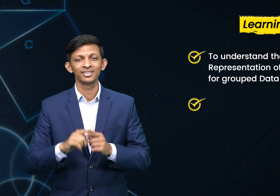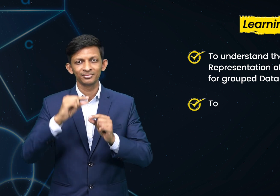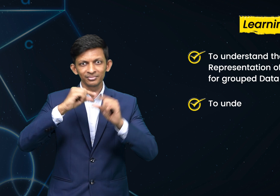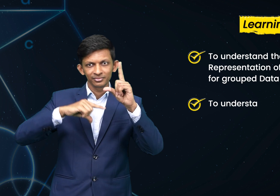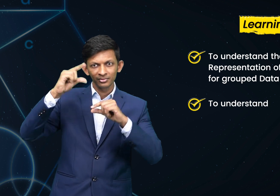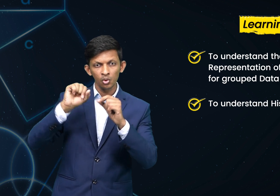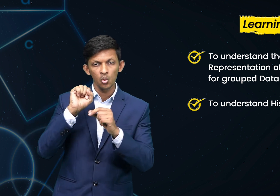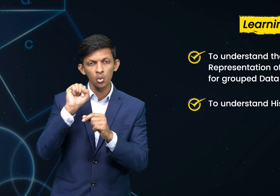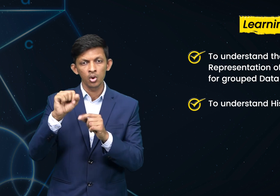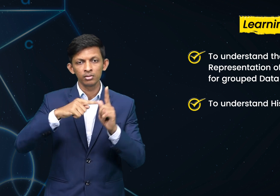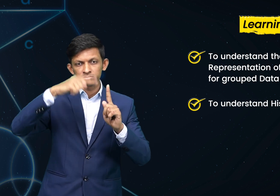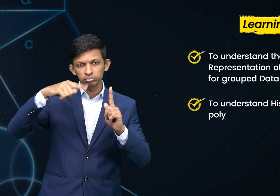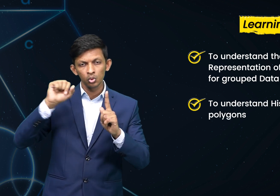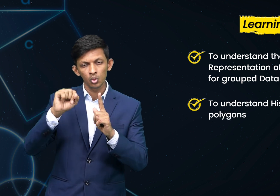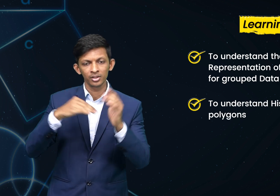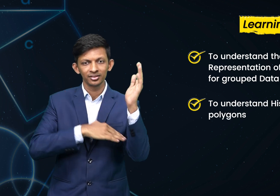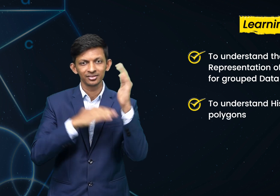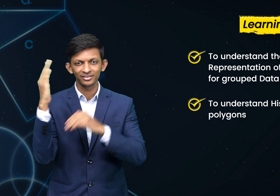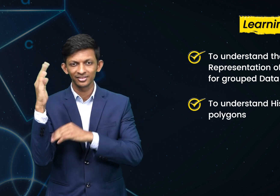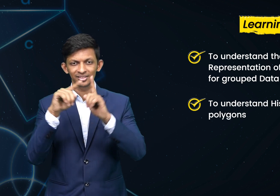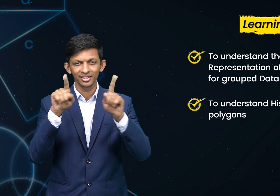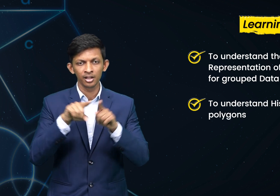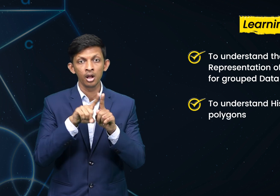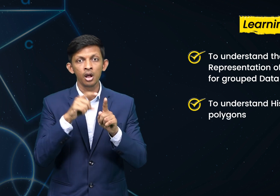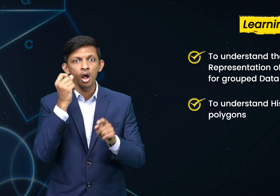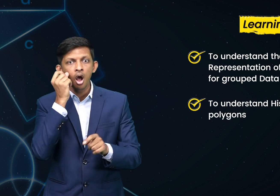to understand histogram and frequency polygons,